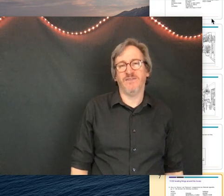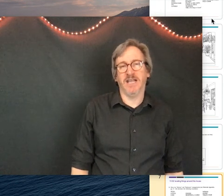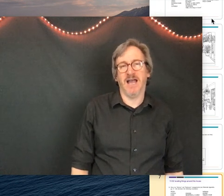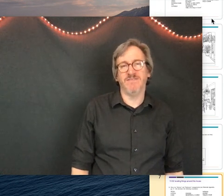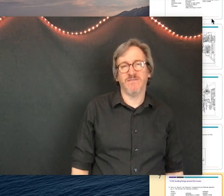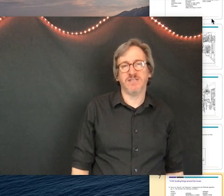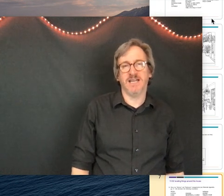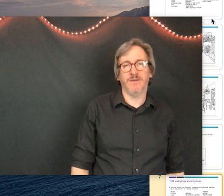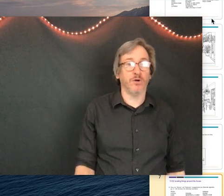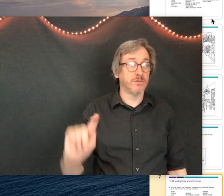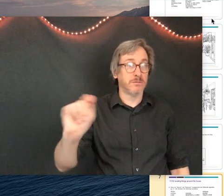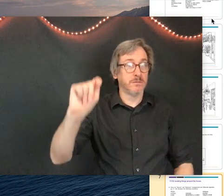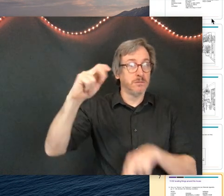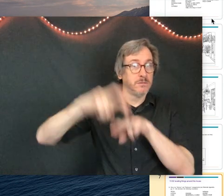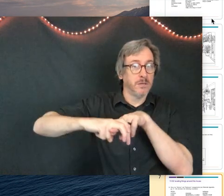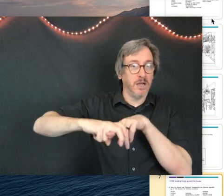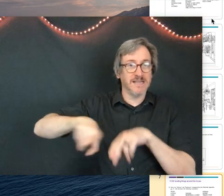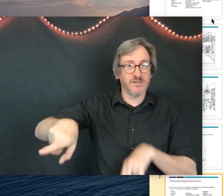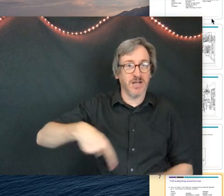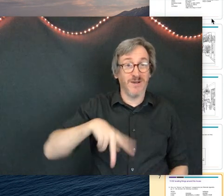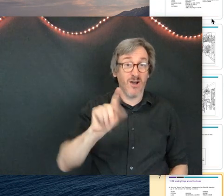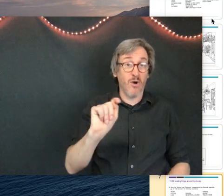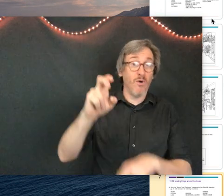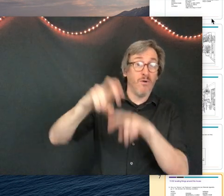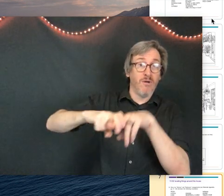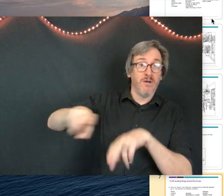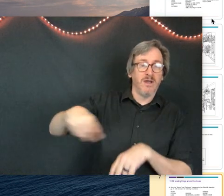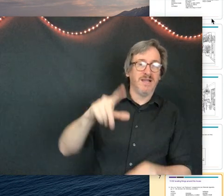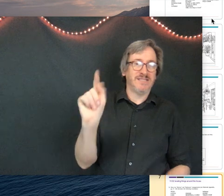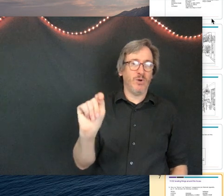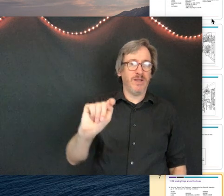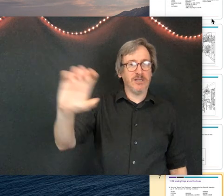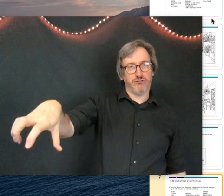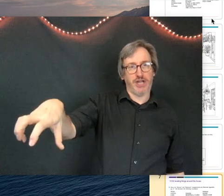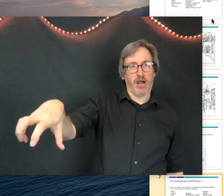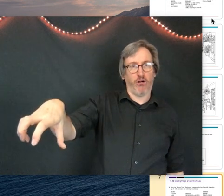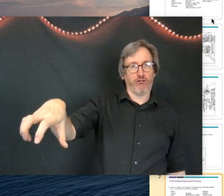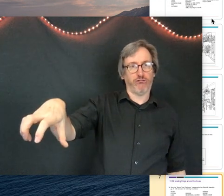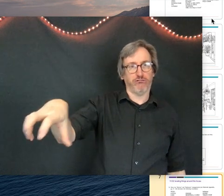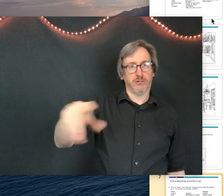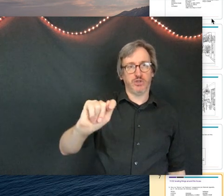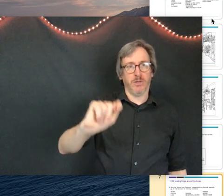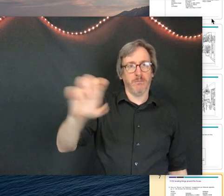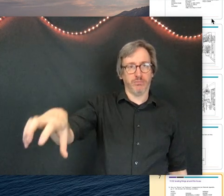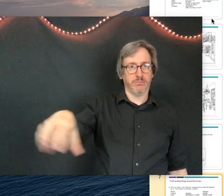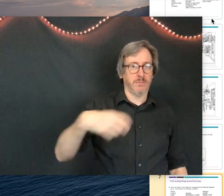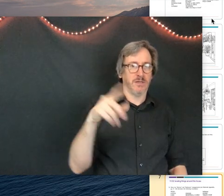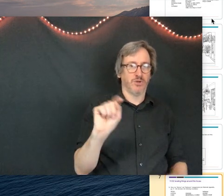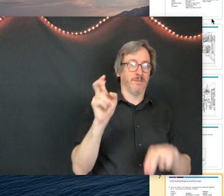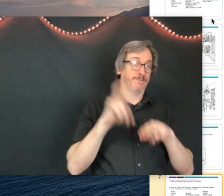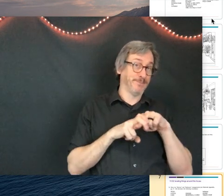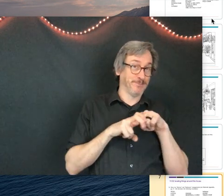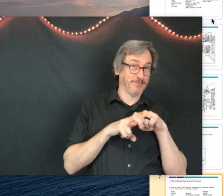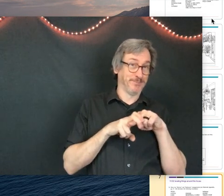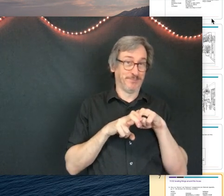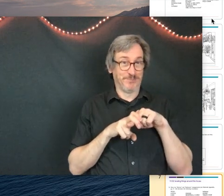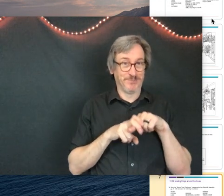it's funny. I've never seen anyone go, unless they're talking about, oh, toilet chair. Toilet.